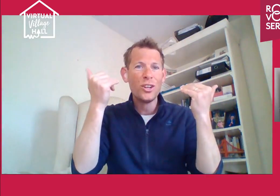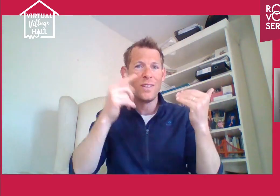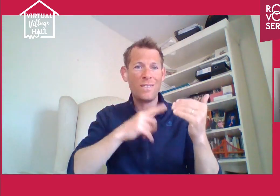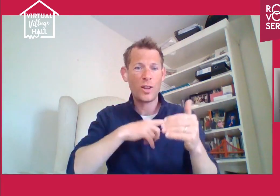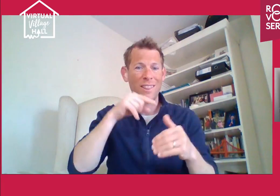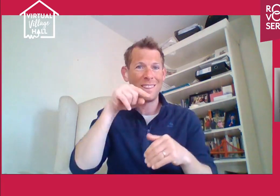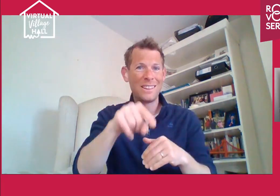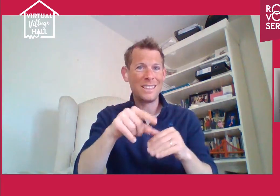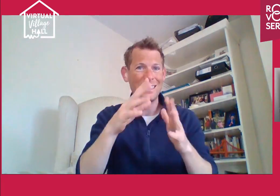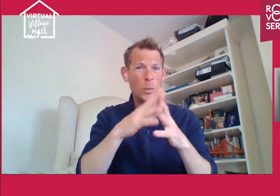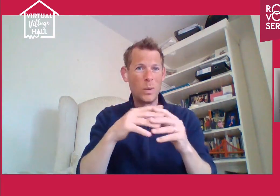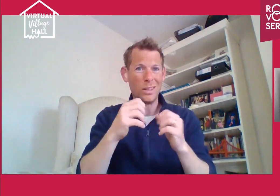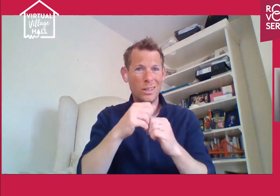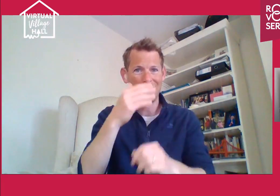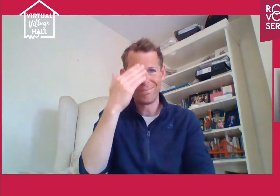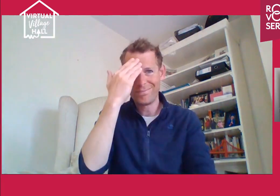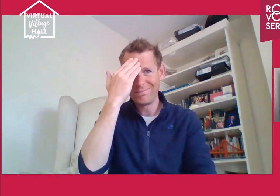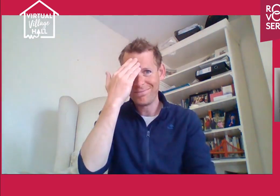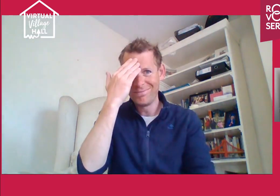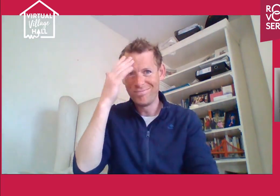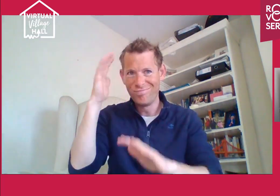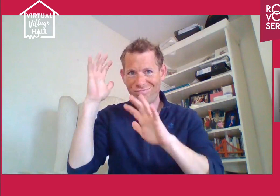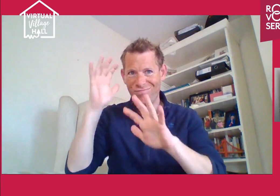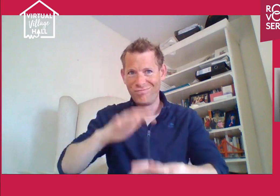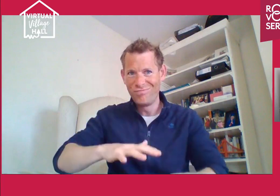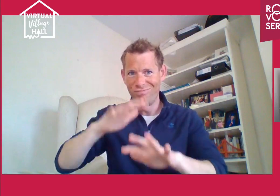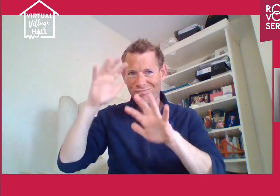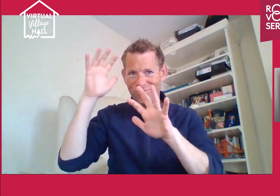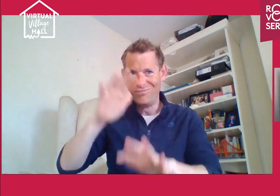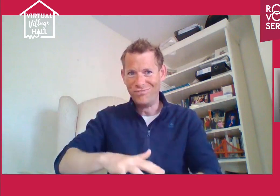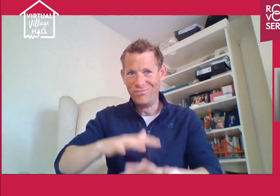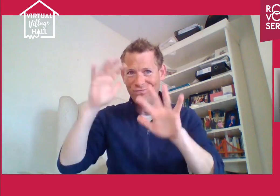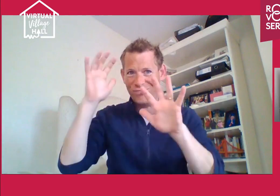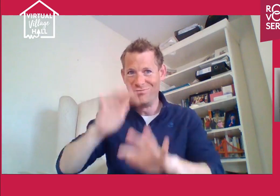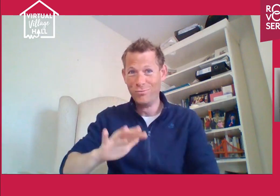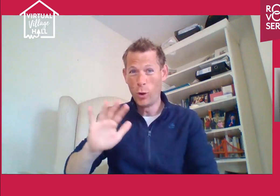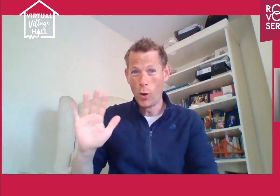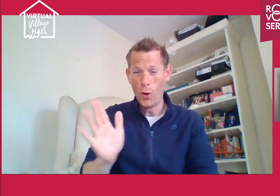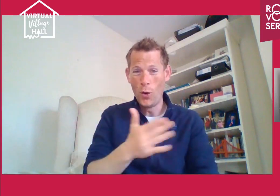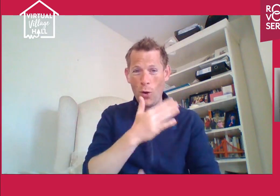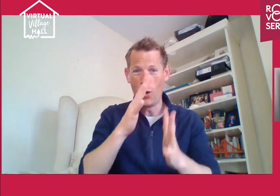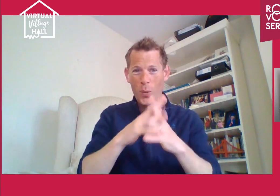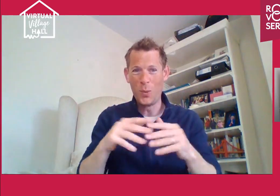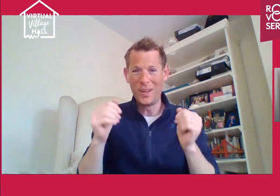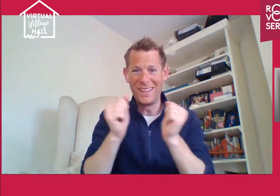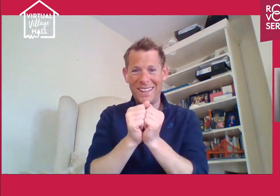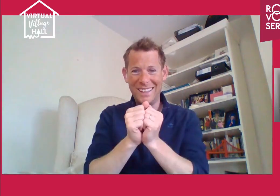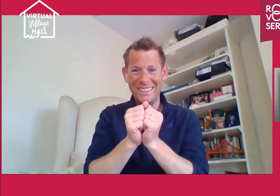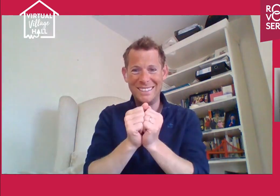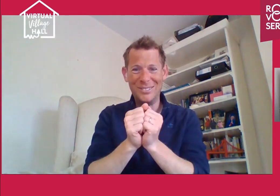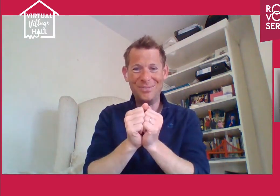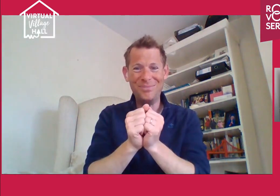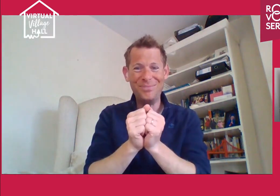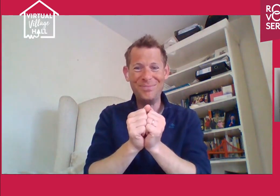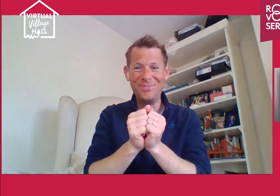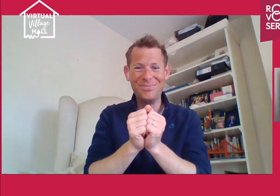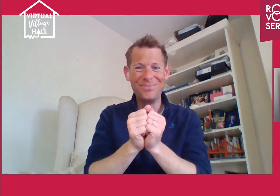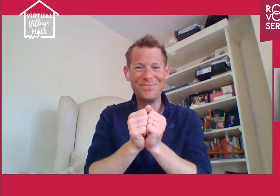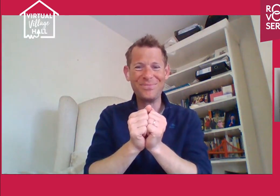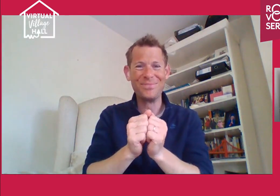So check the weather, and this weekend, oh, it's rain all weekend long.